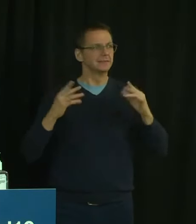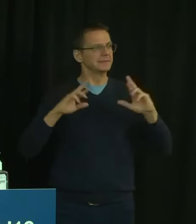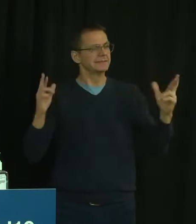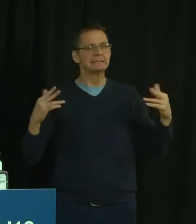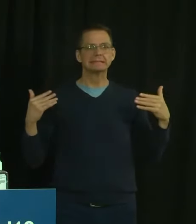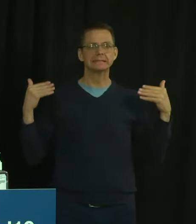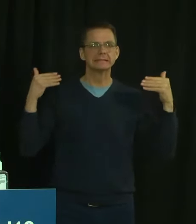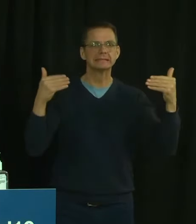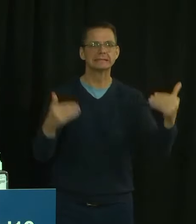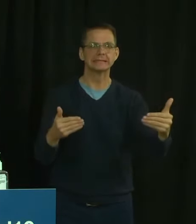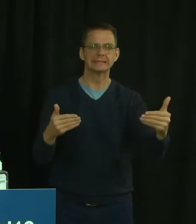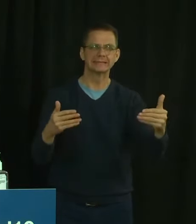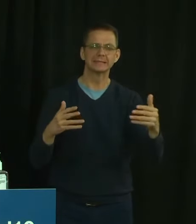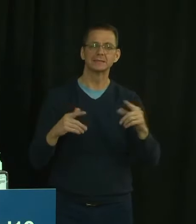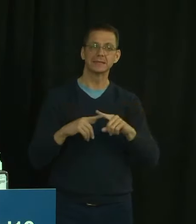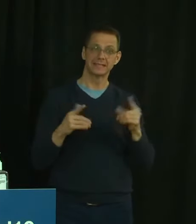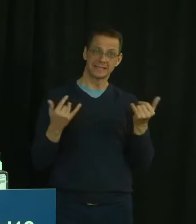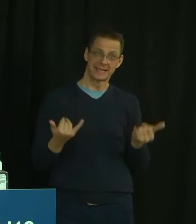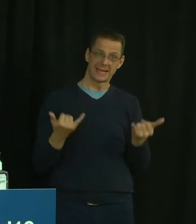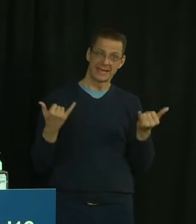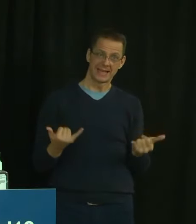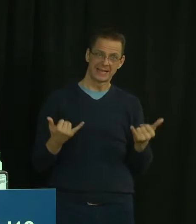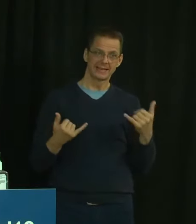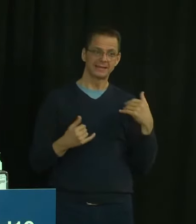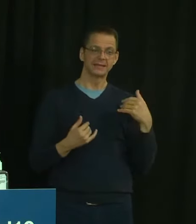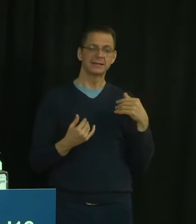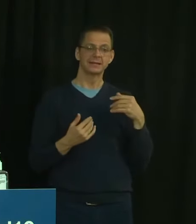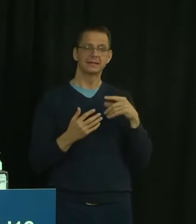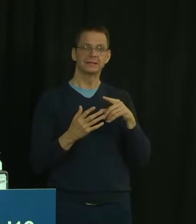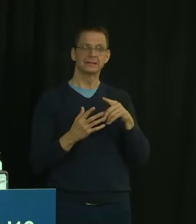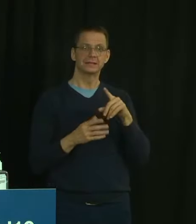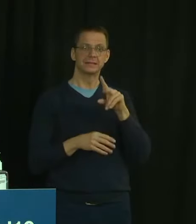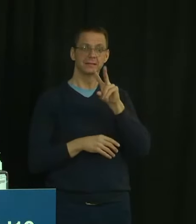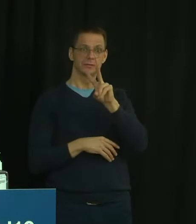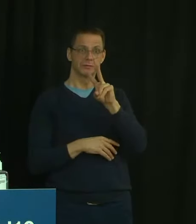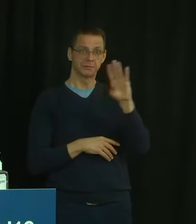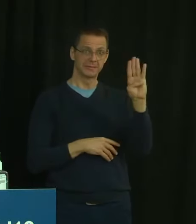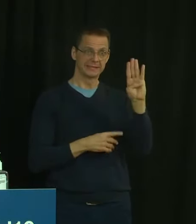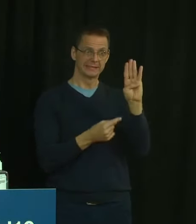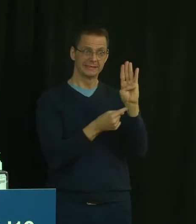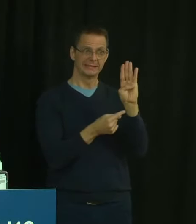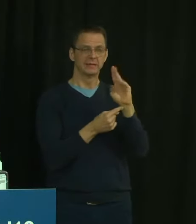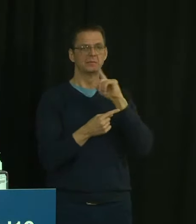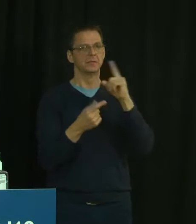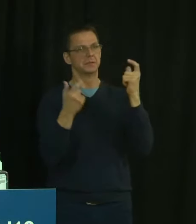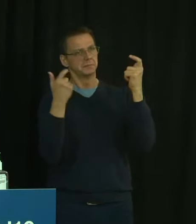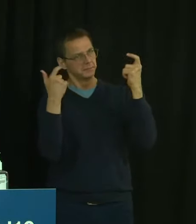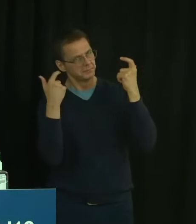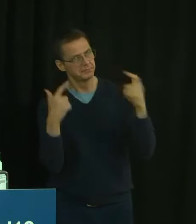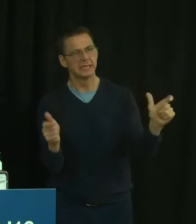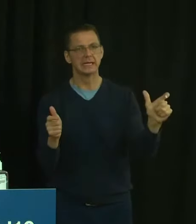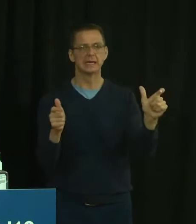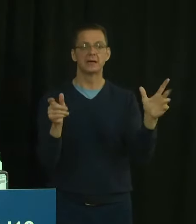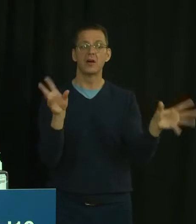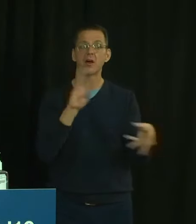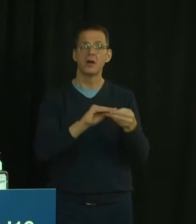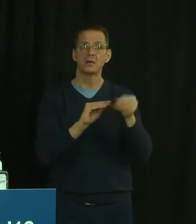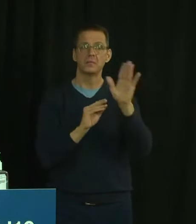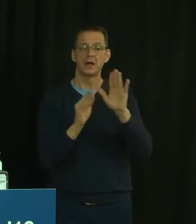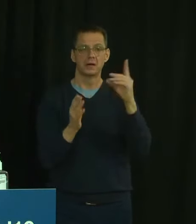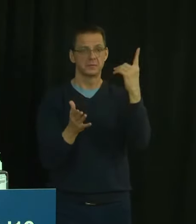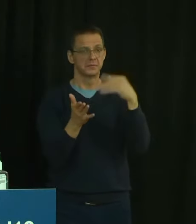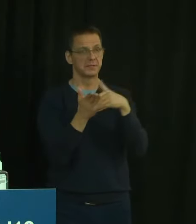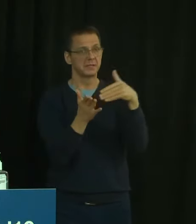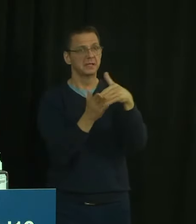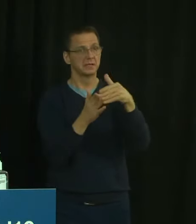have to move slowly and take small steps until more doses arrive. Starting tomorrow, Albertans